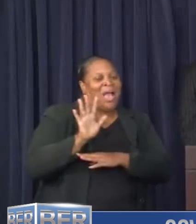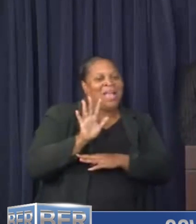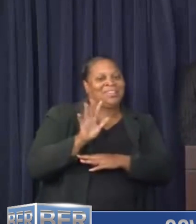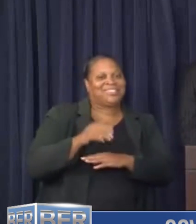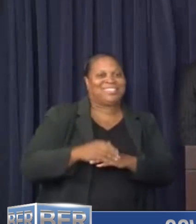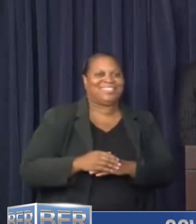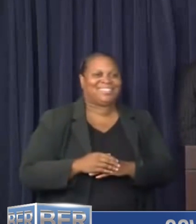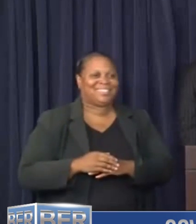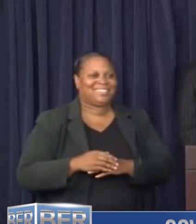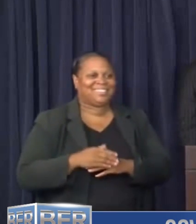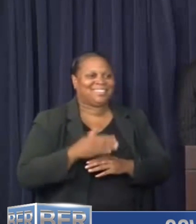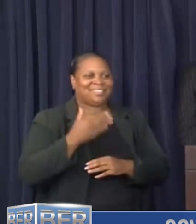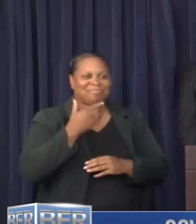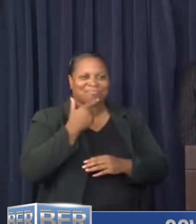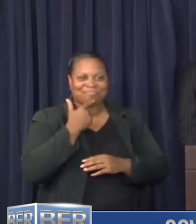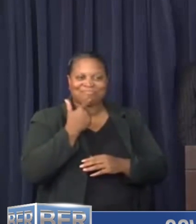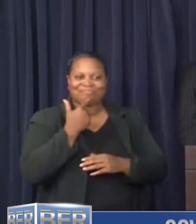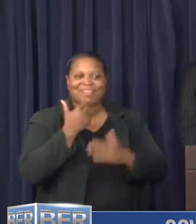Thank you.